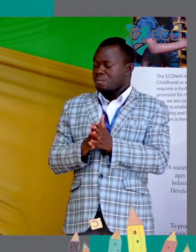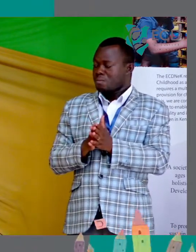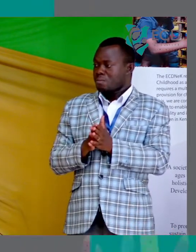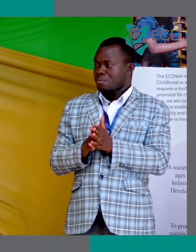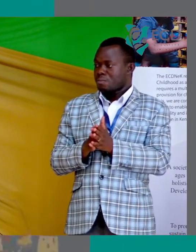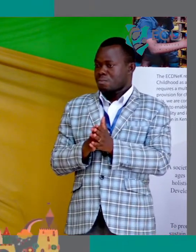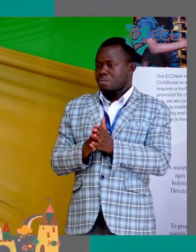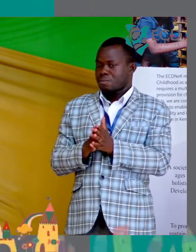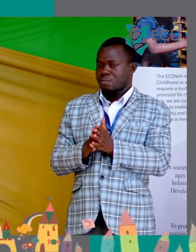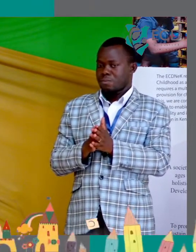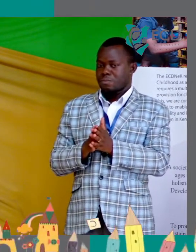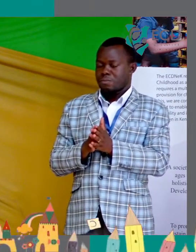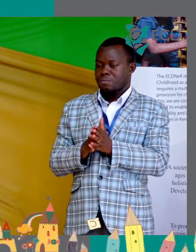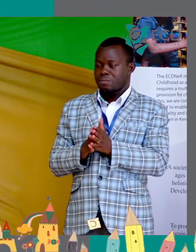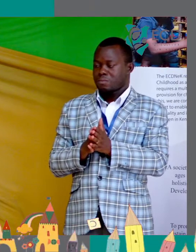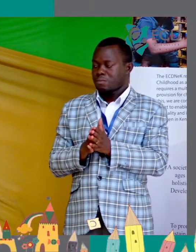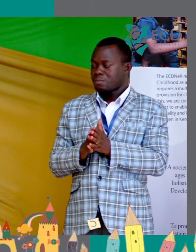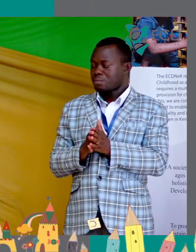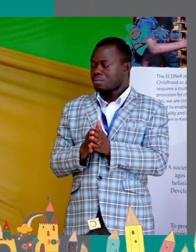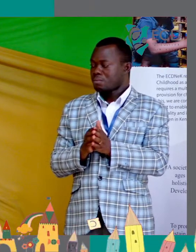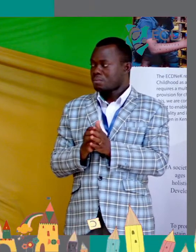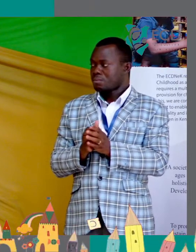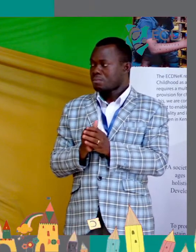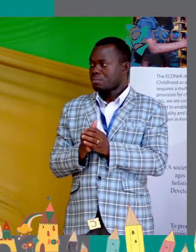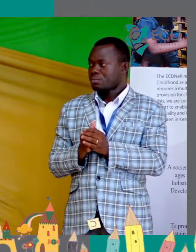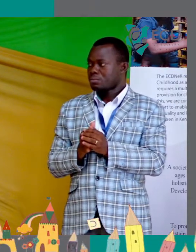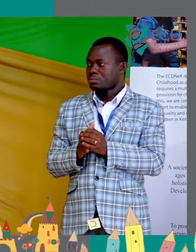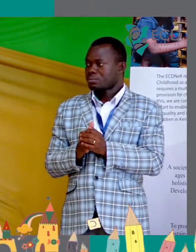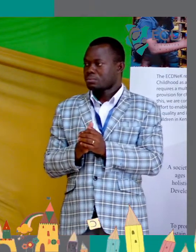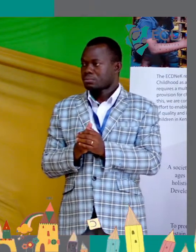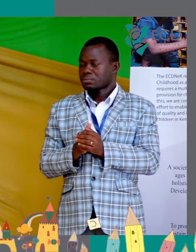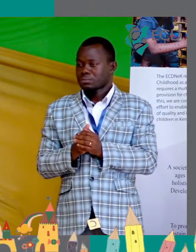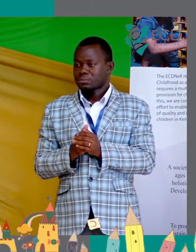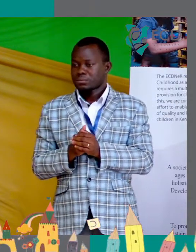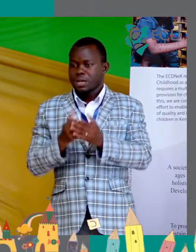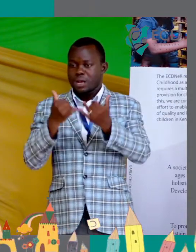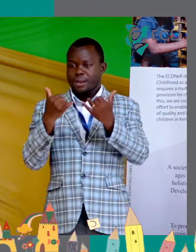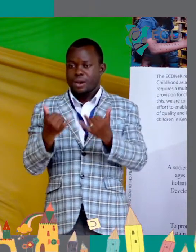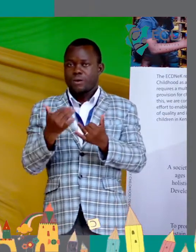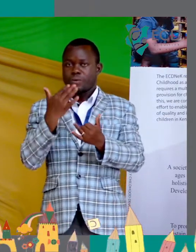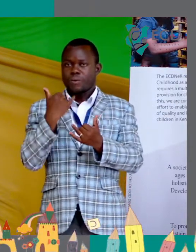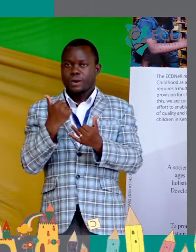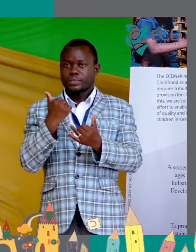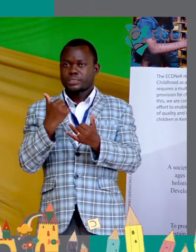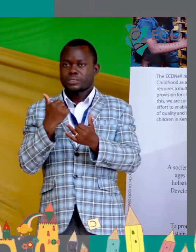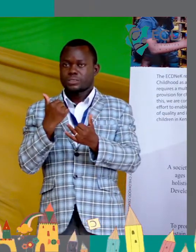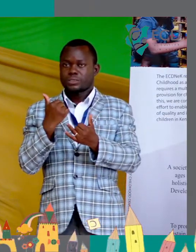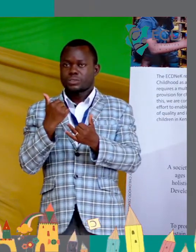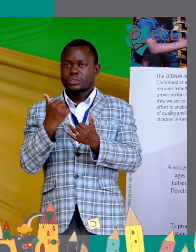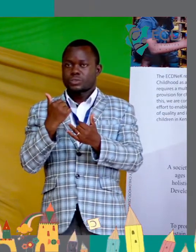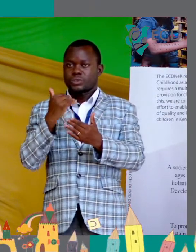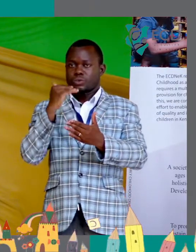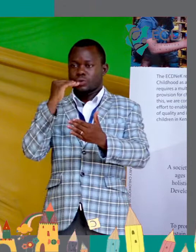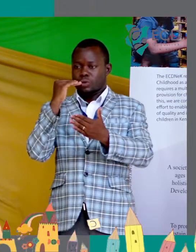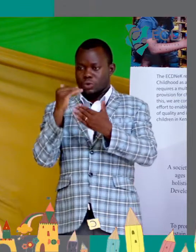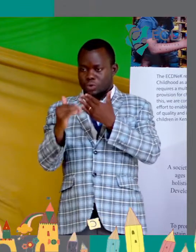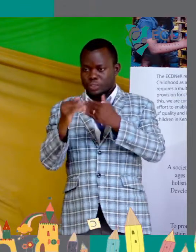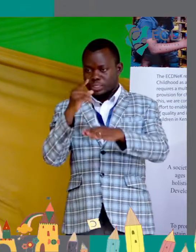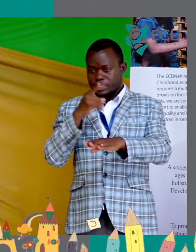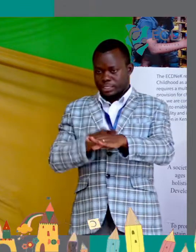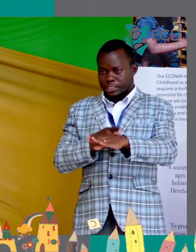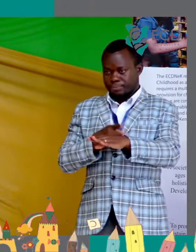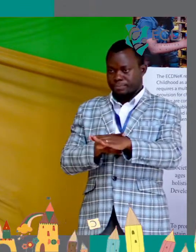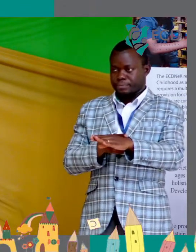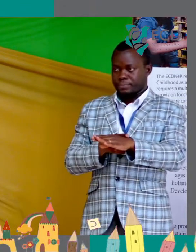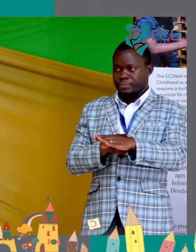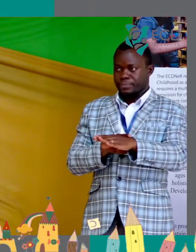little bit of a shift. We want to conclude this session because today we're really looking at time.